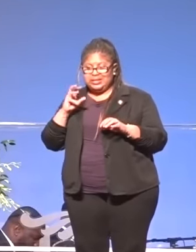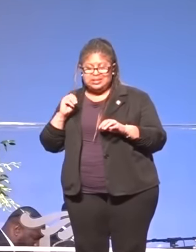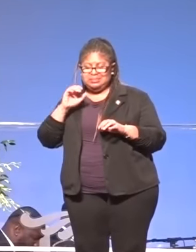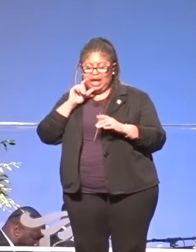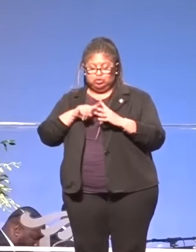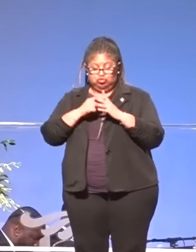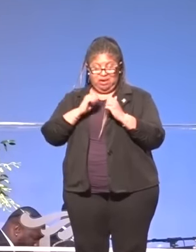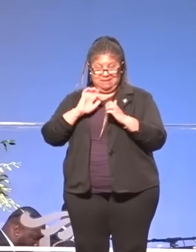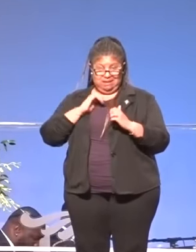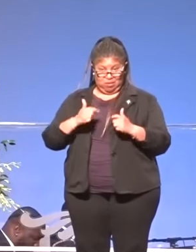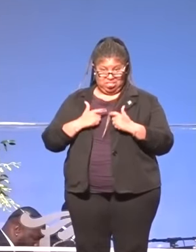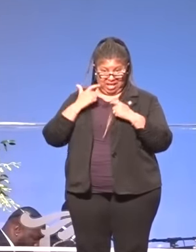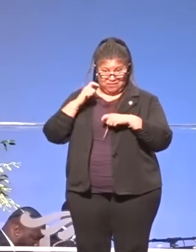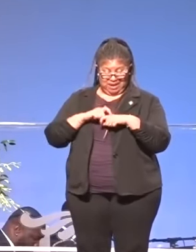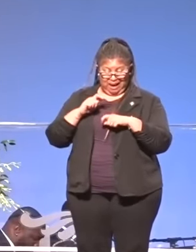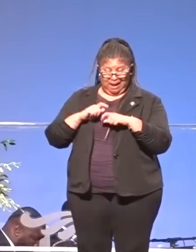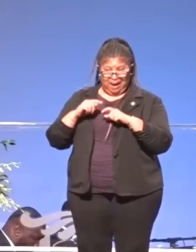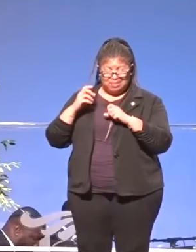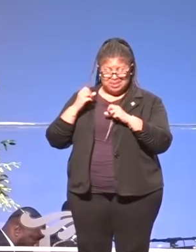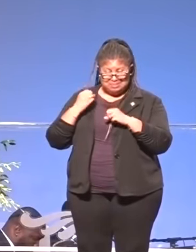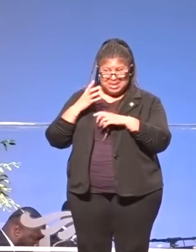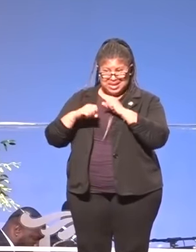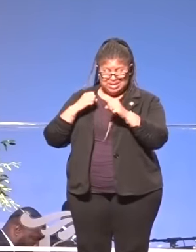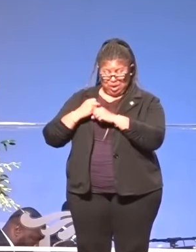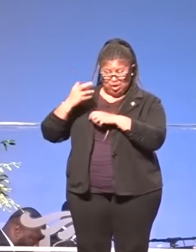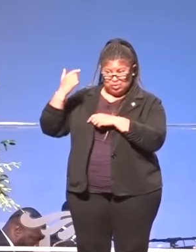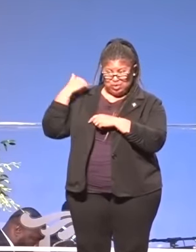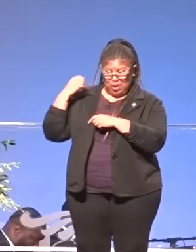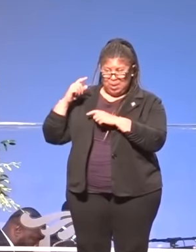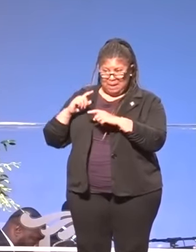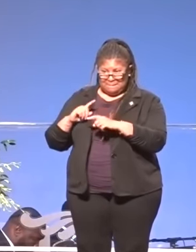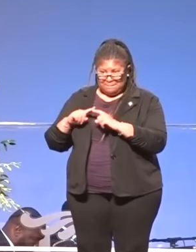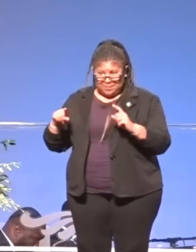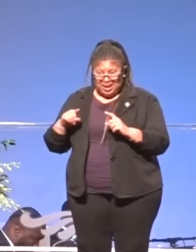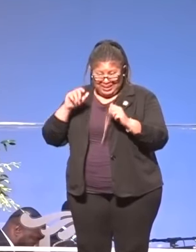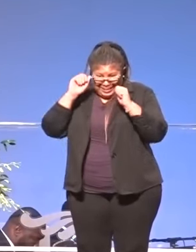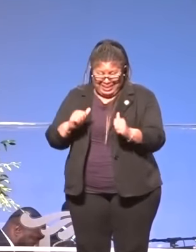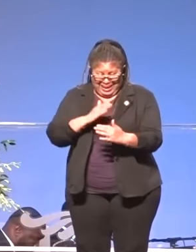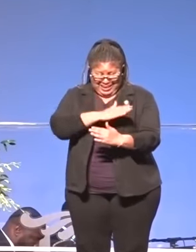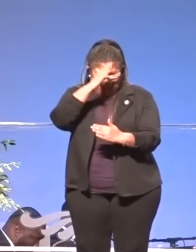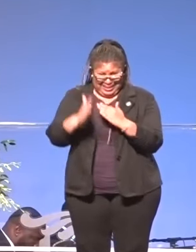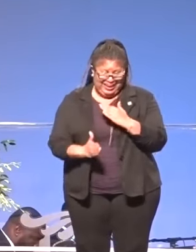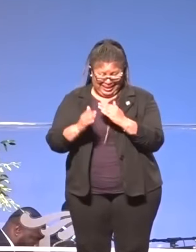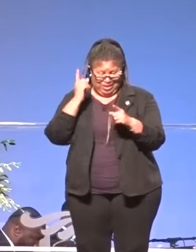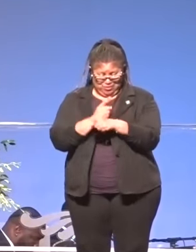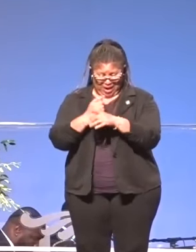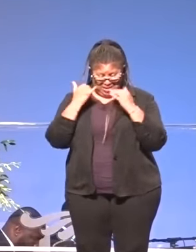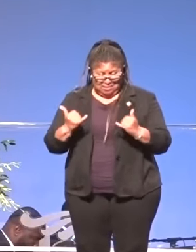lifetimes, but racism can end in our lifetime.